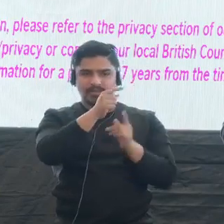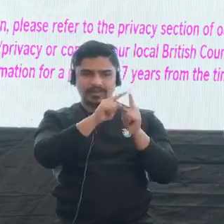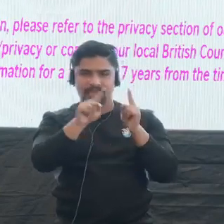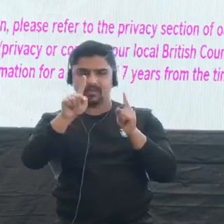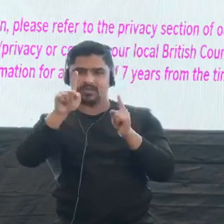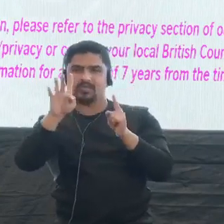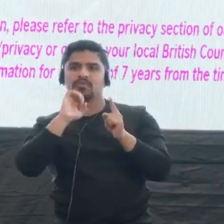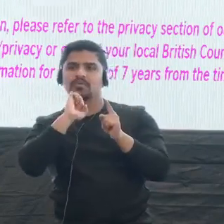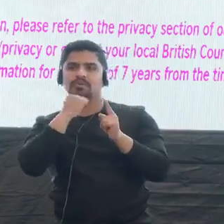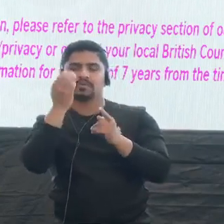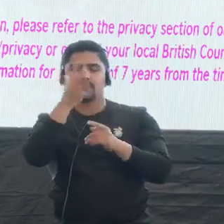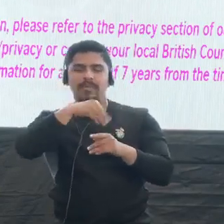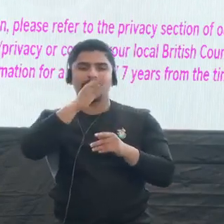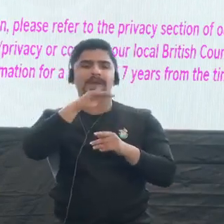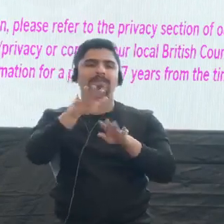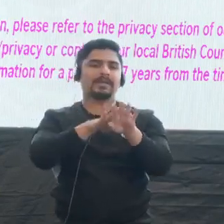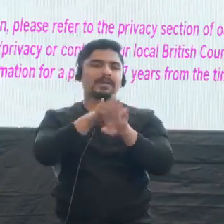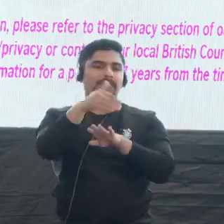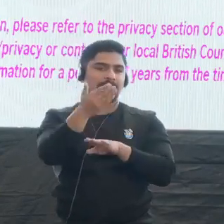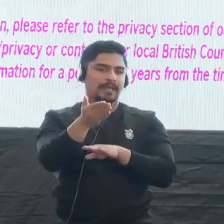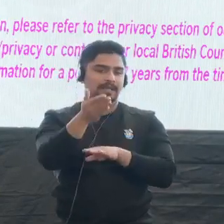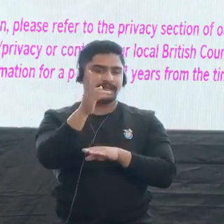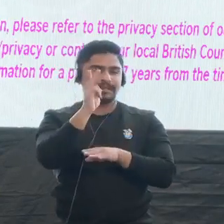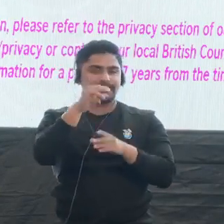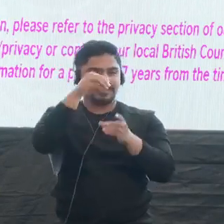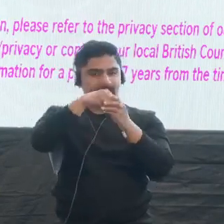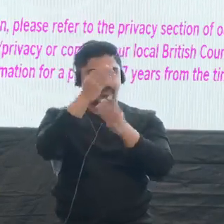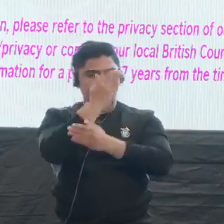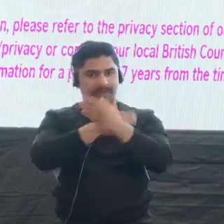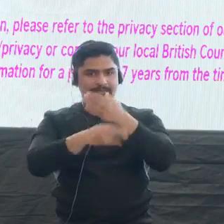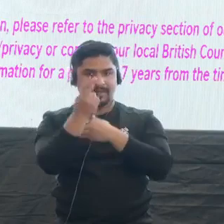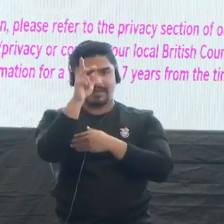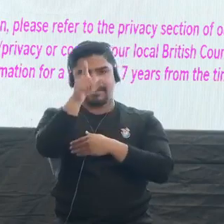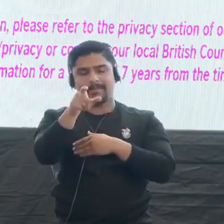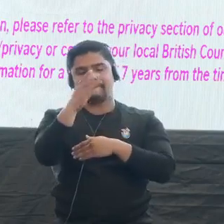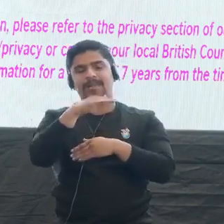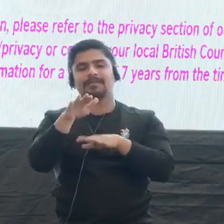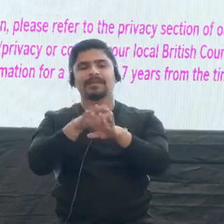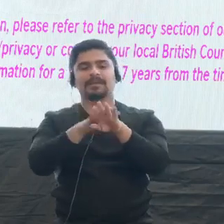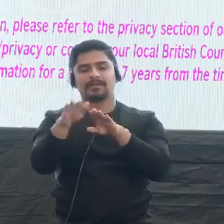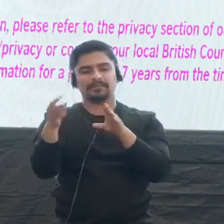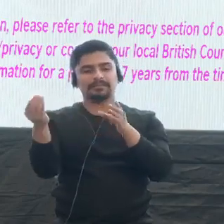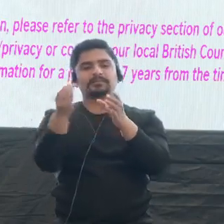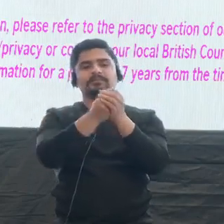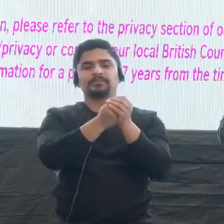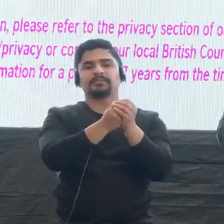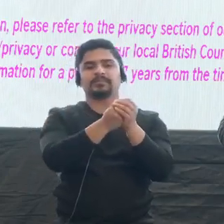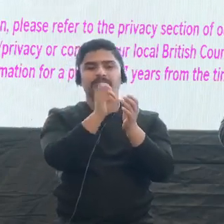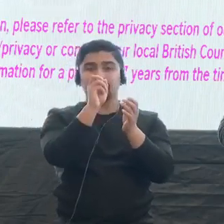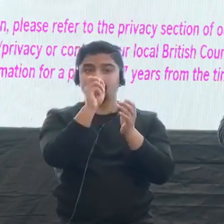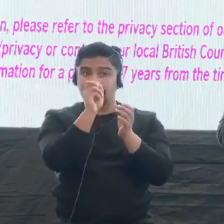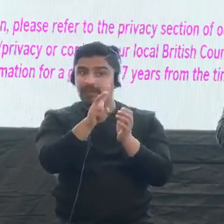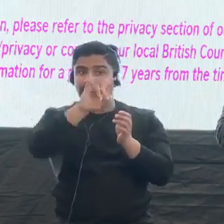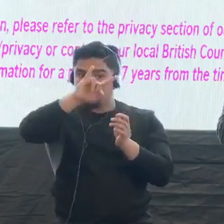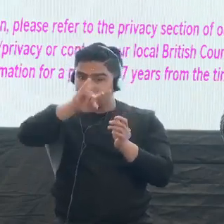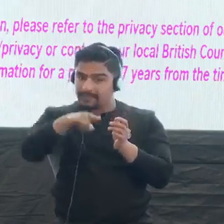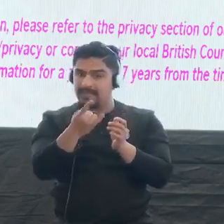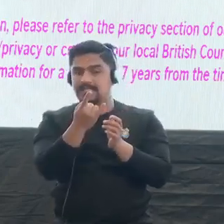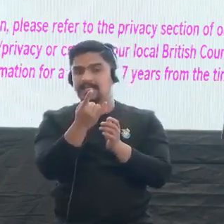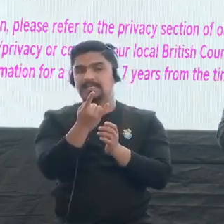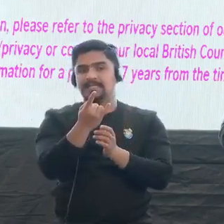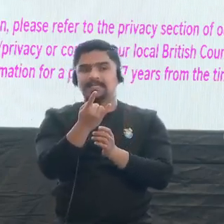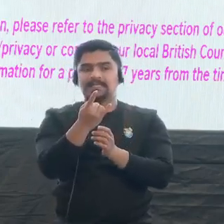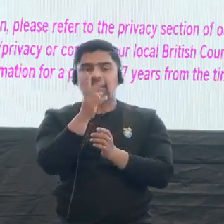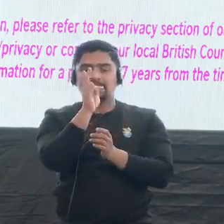including disabled children also. But it excluded those